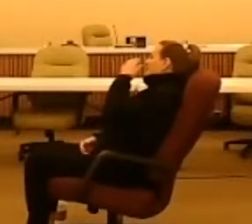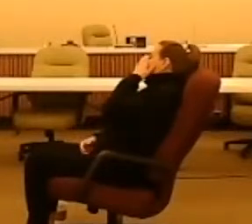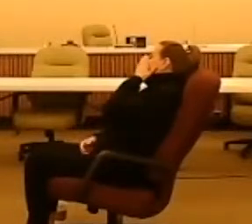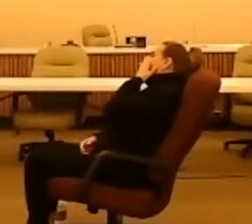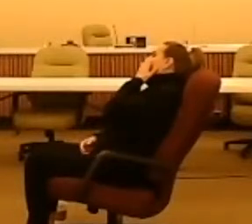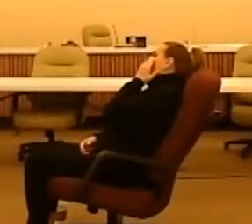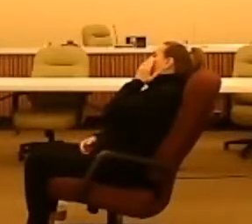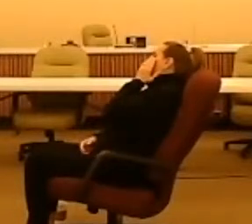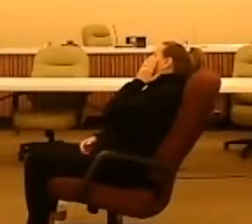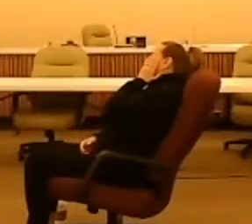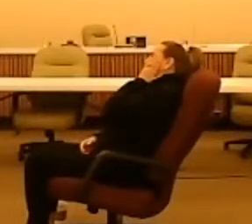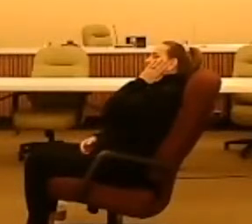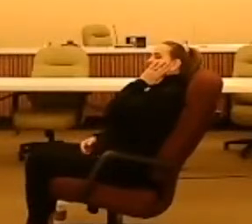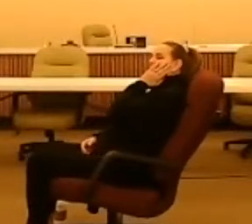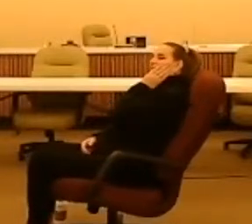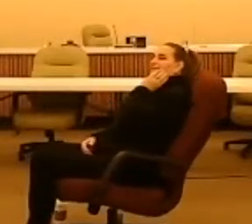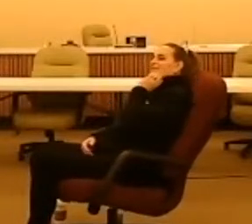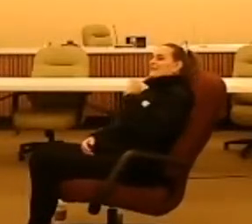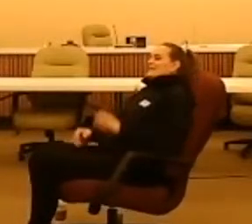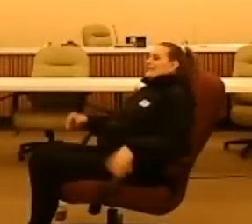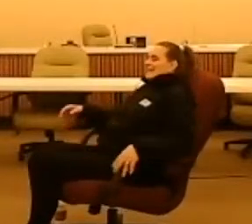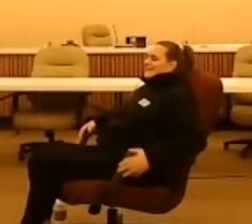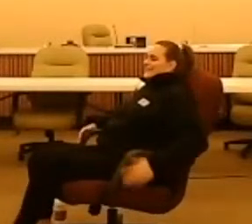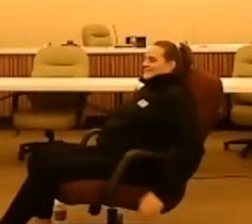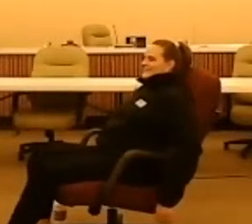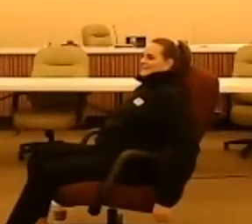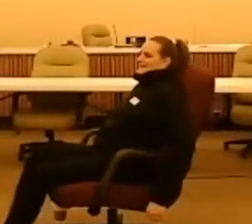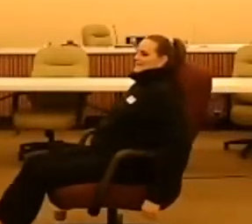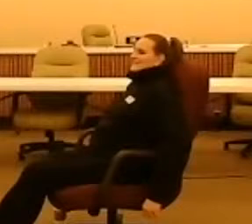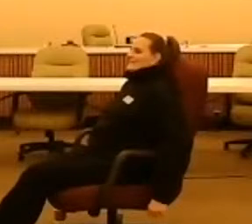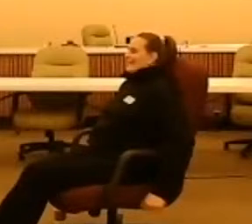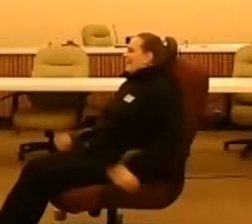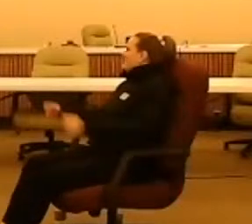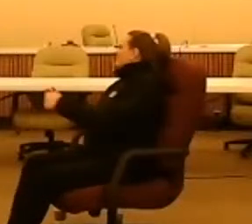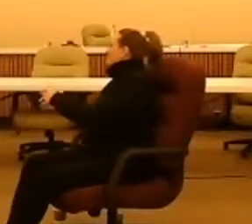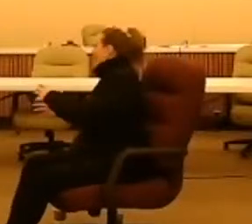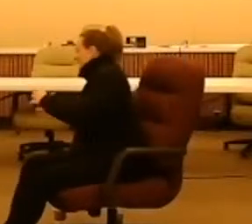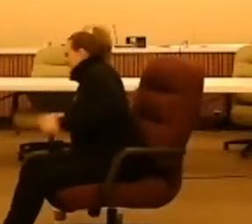like, oh, so good, so good.